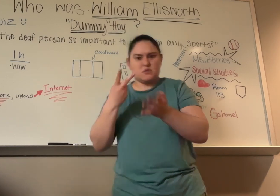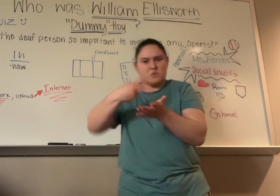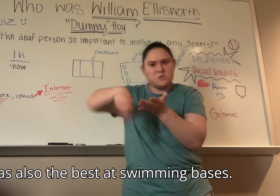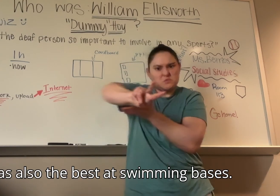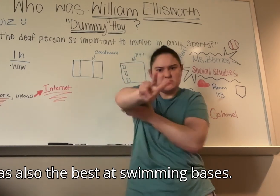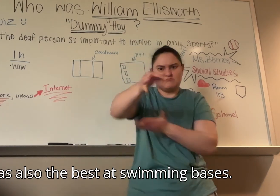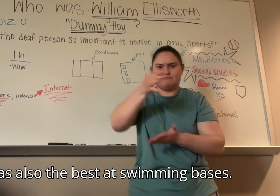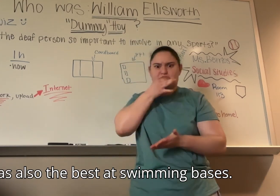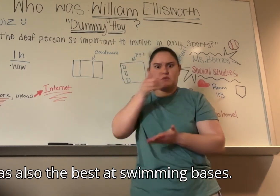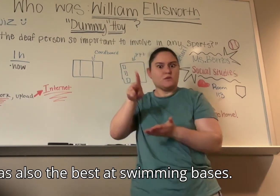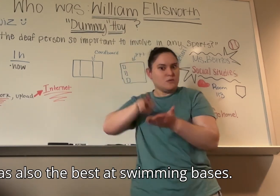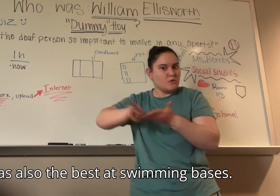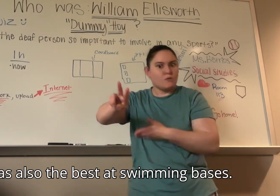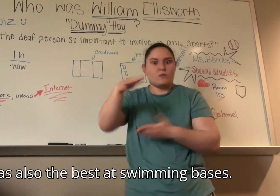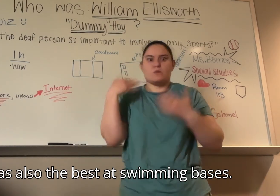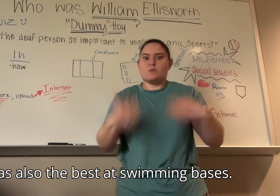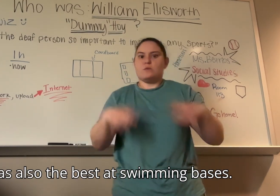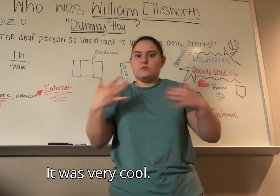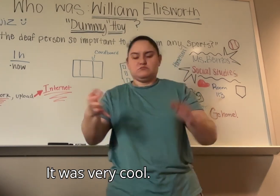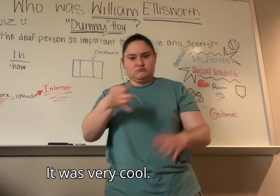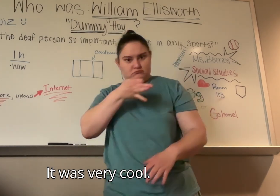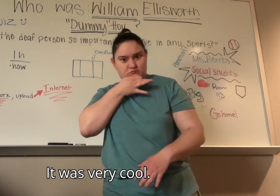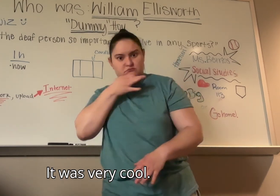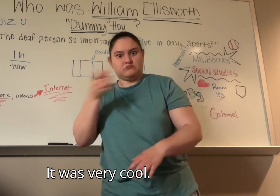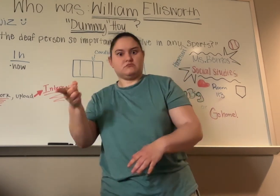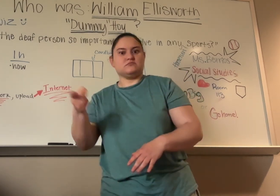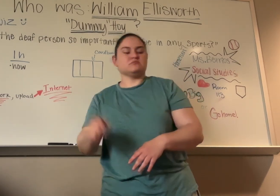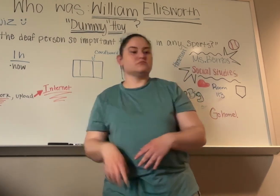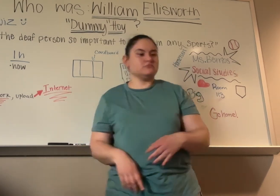He was also the best at stealing bases. It was very cool.